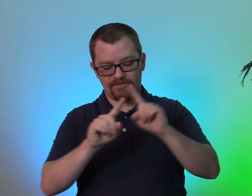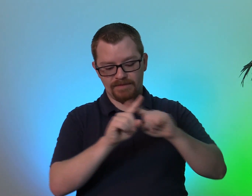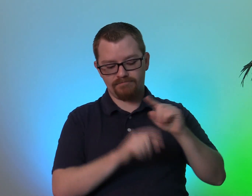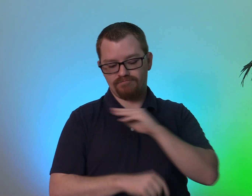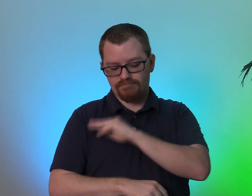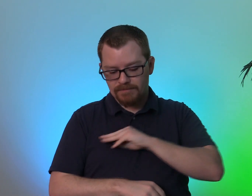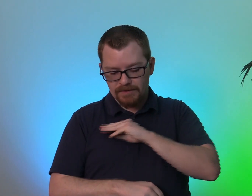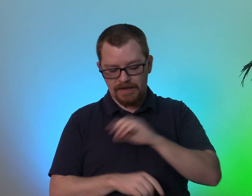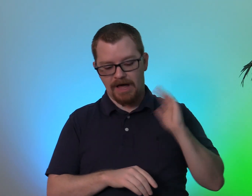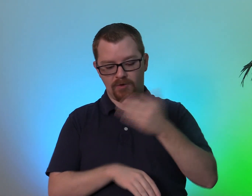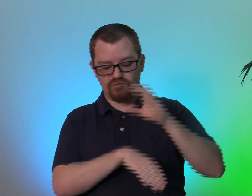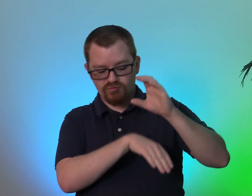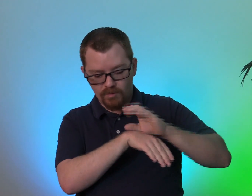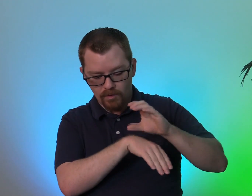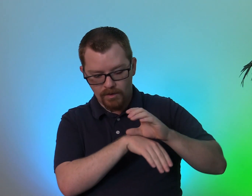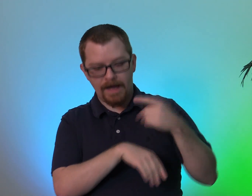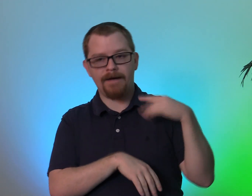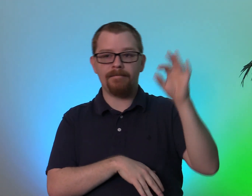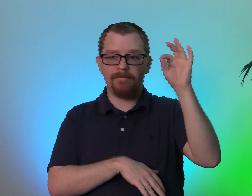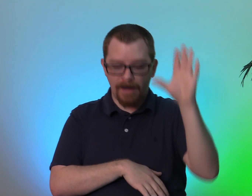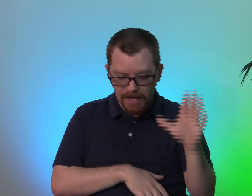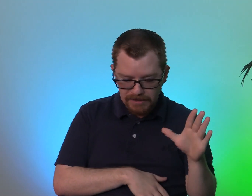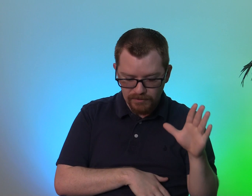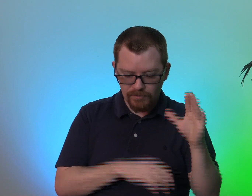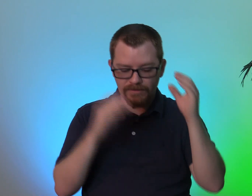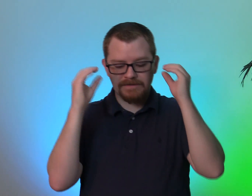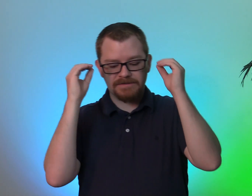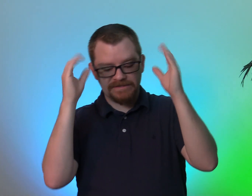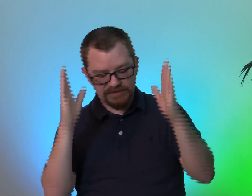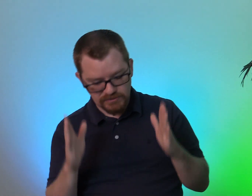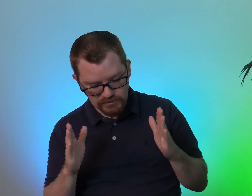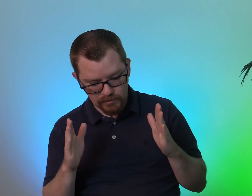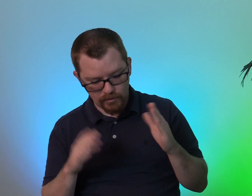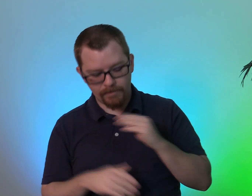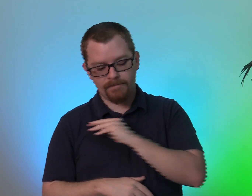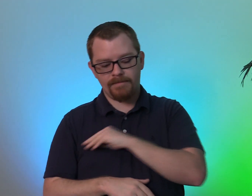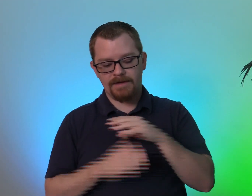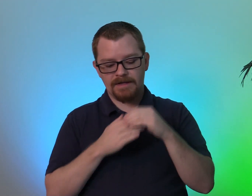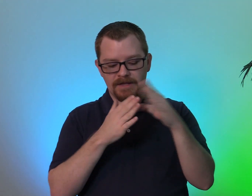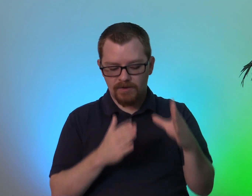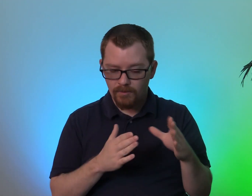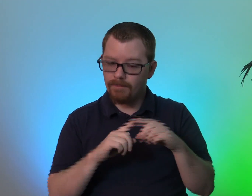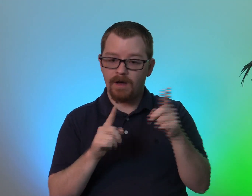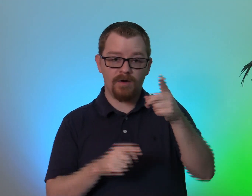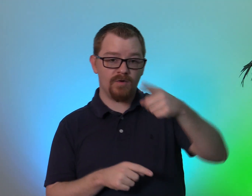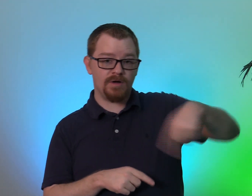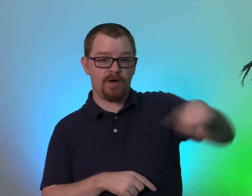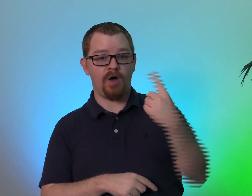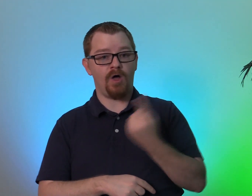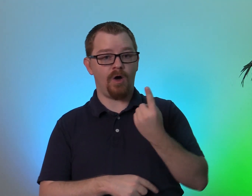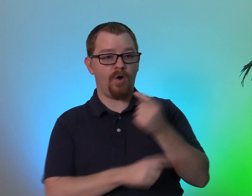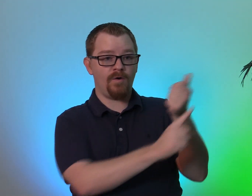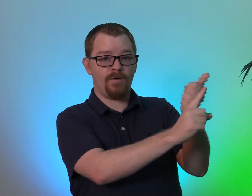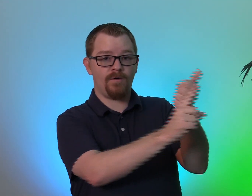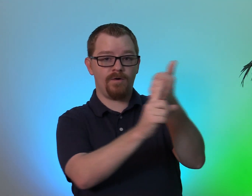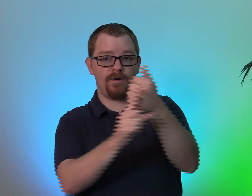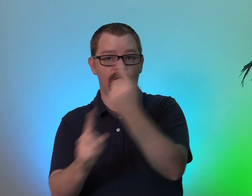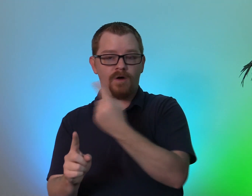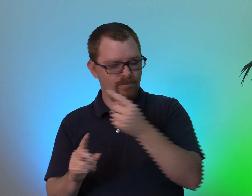Do we have many ministries in our church? There are pastors, teachers, ministry leaders, but